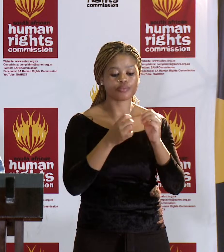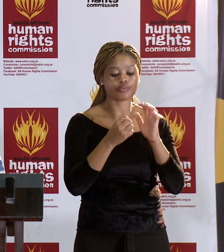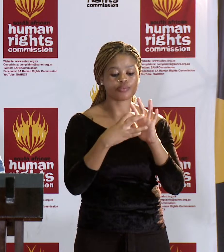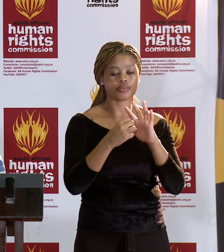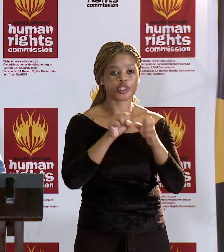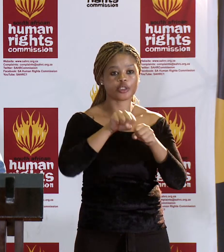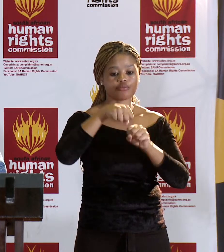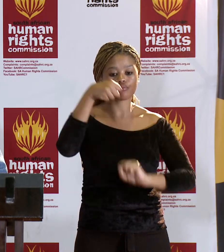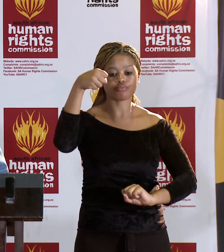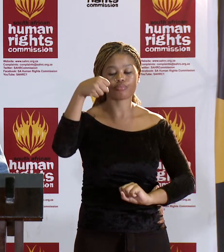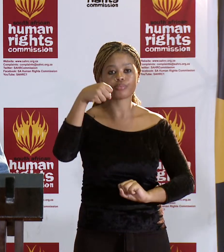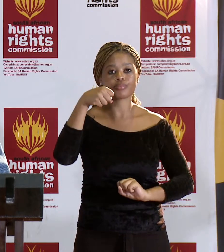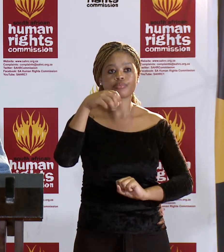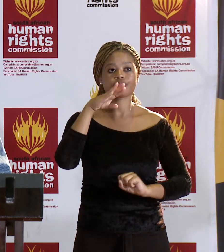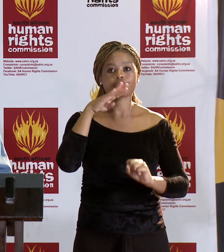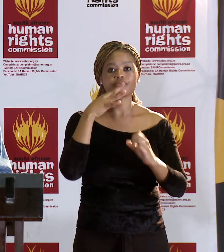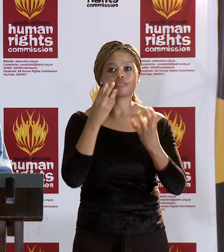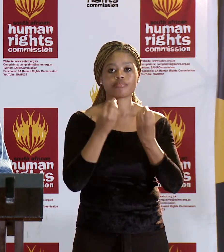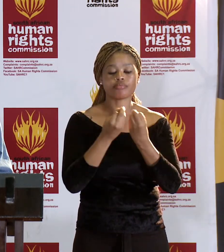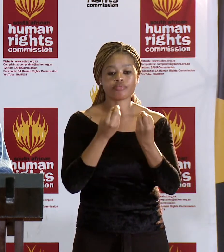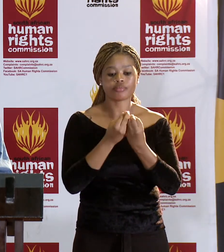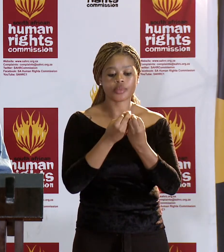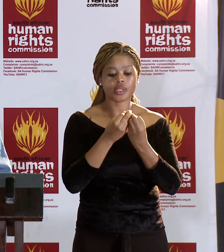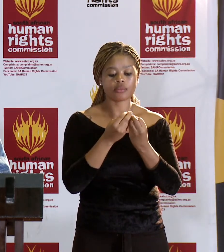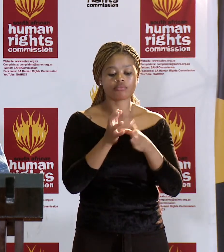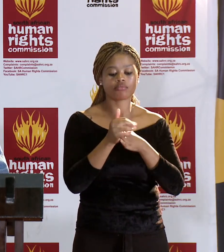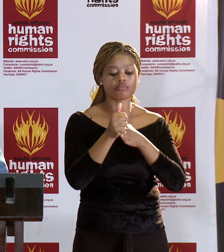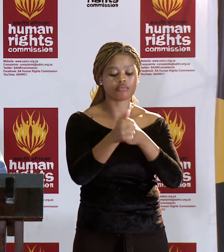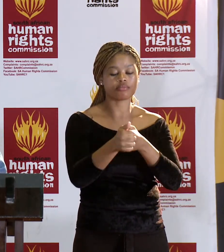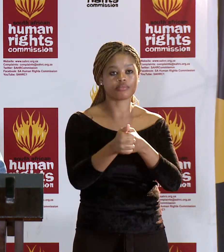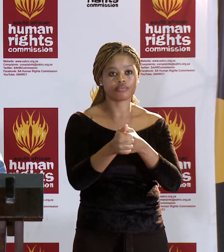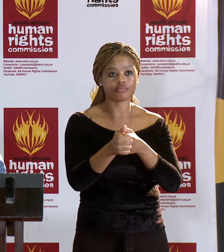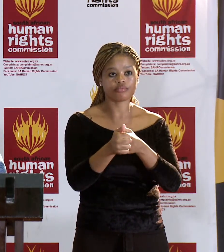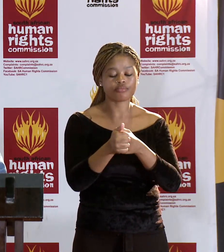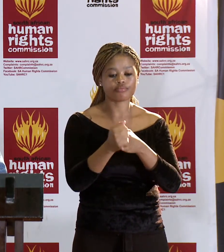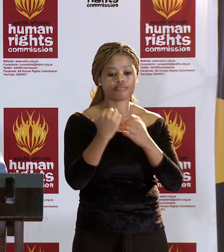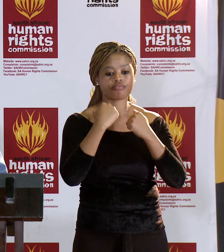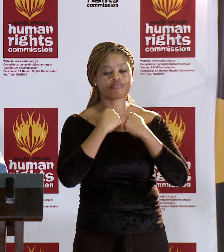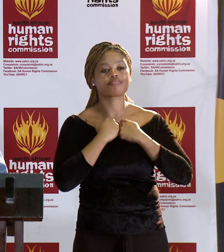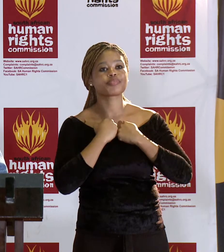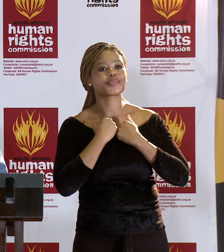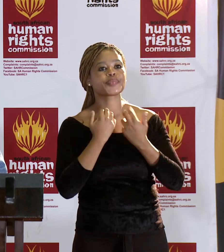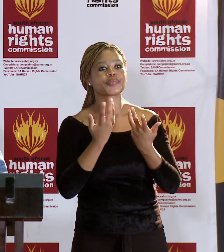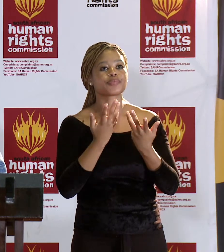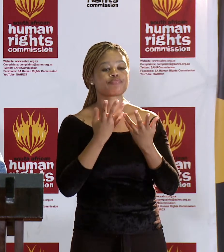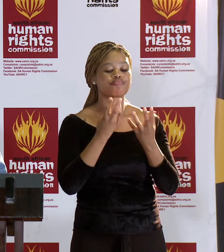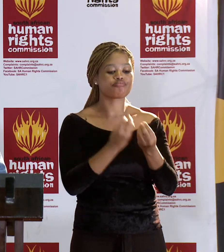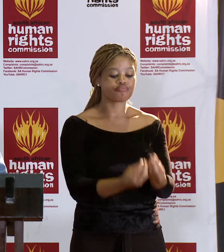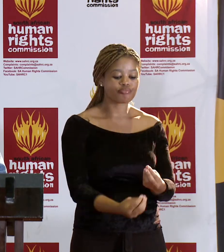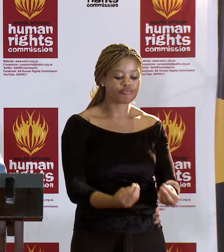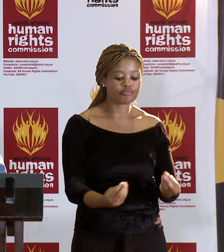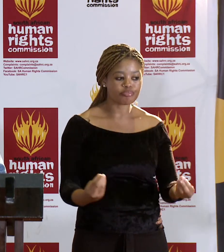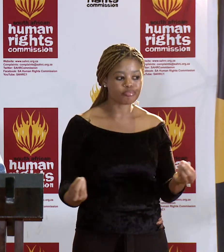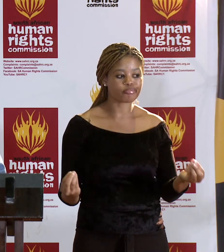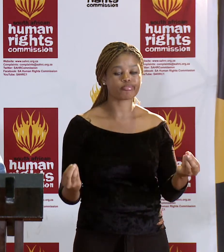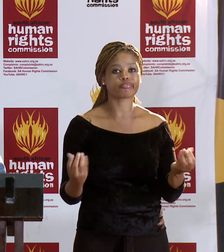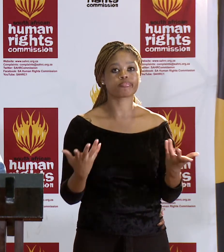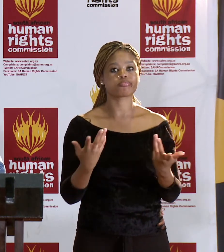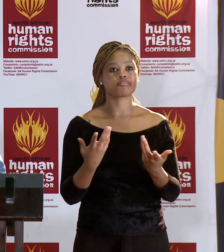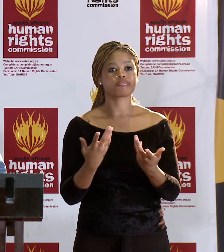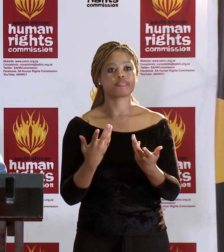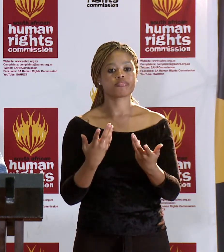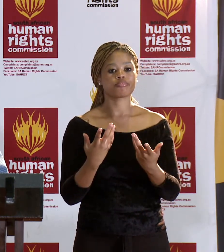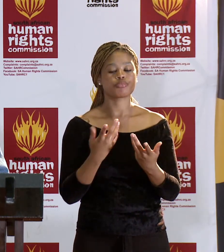Charter, which is a guide to parents, to children,